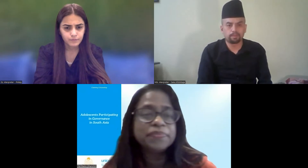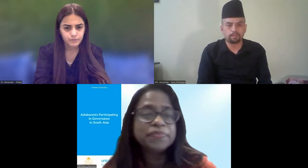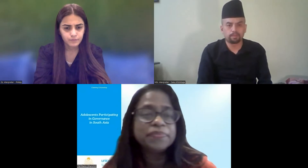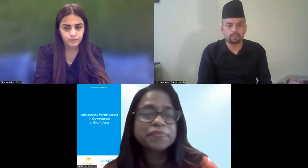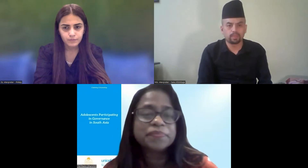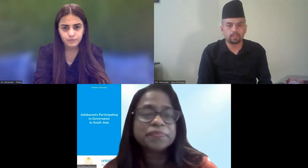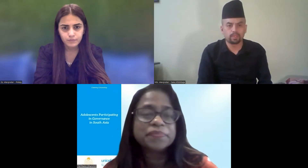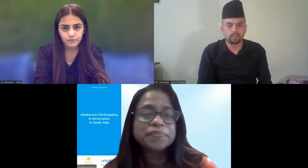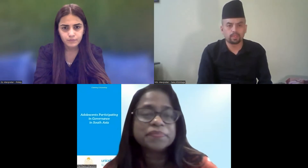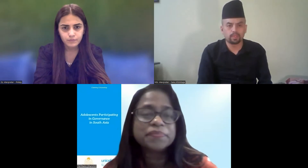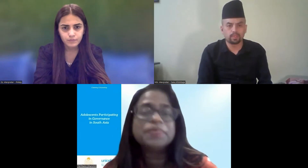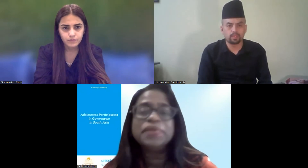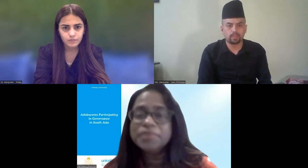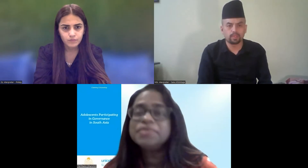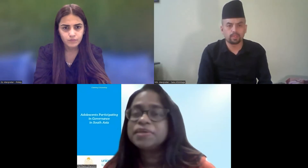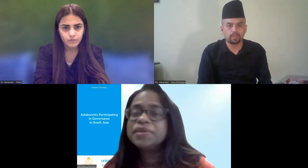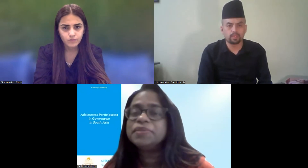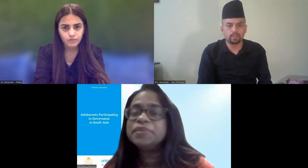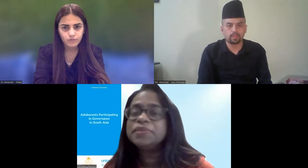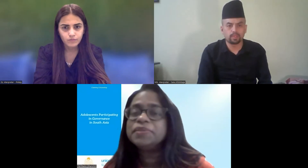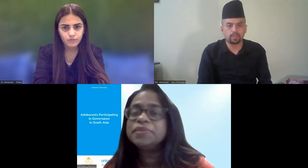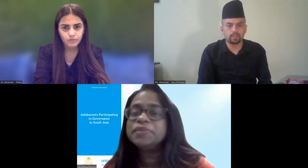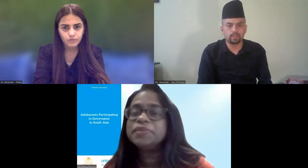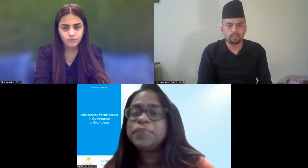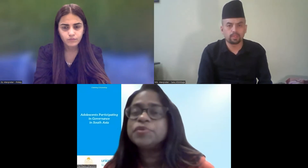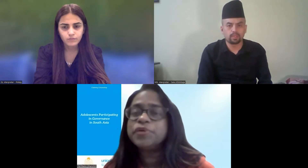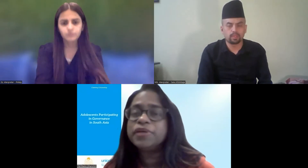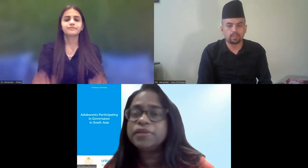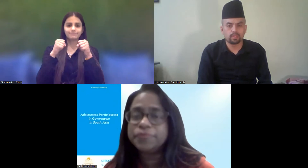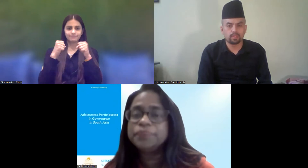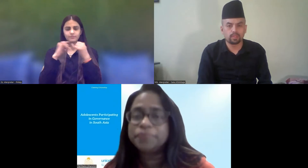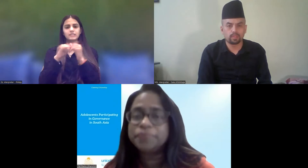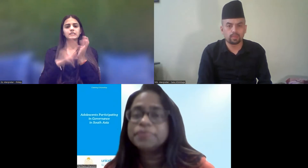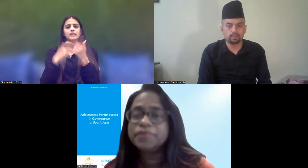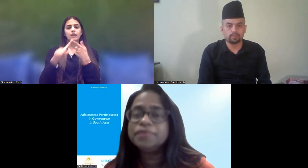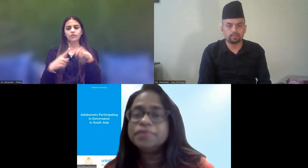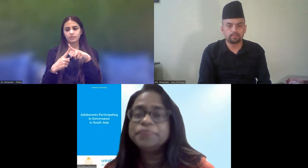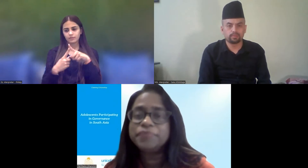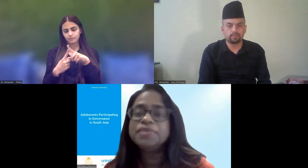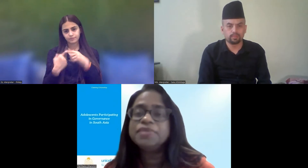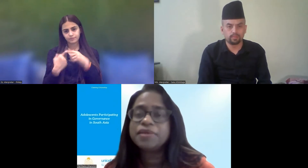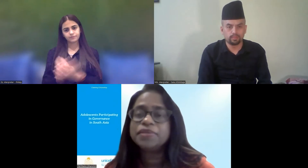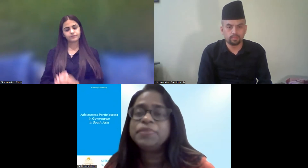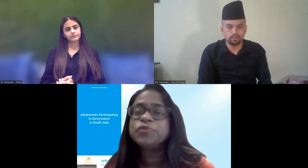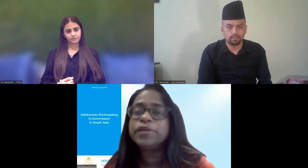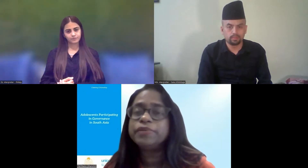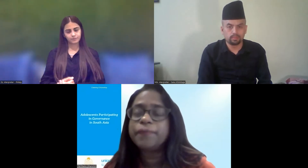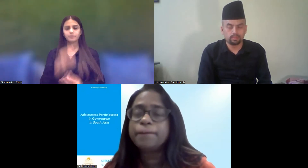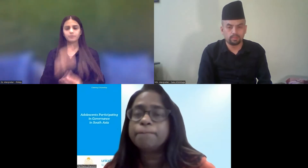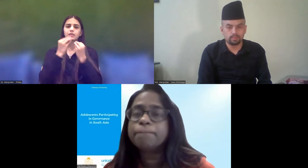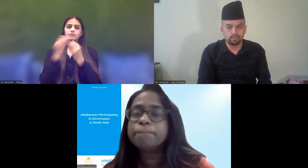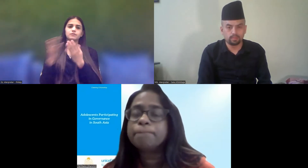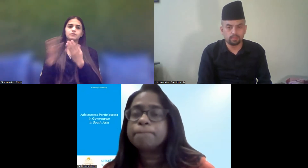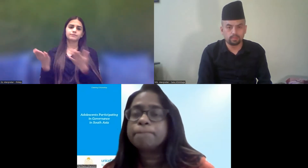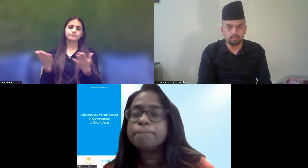Person is Sanket raised his hand. Yes, Sanket. Thank you, sir. Go ahead. Yes, Sanket, please go ahead.